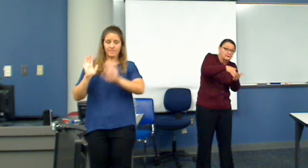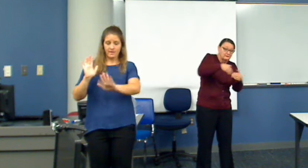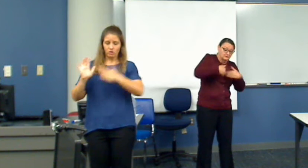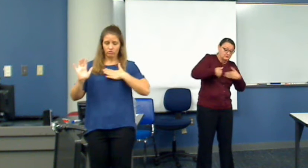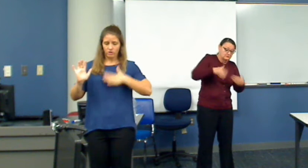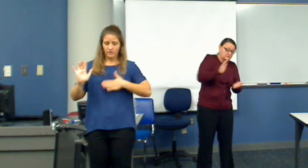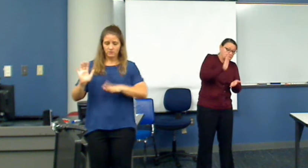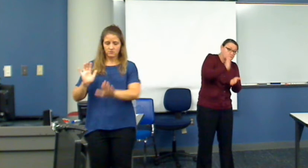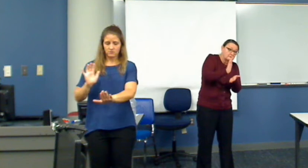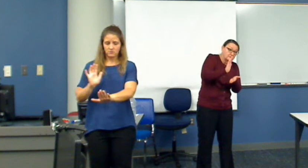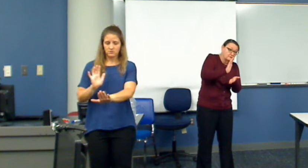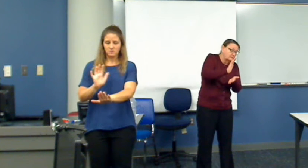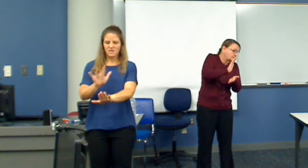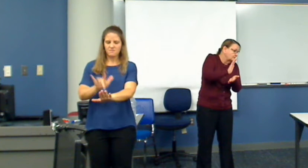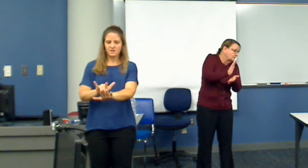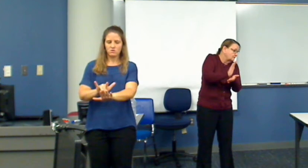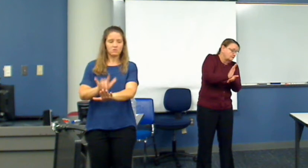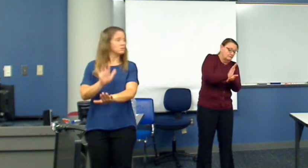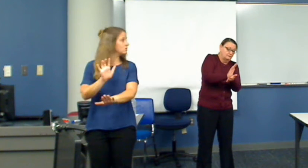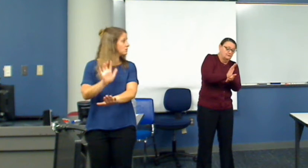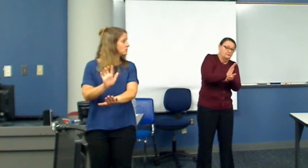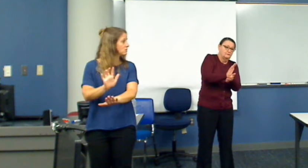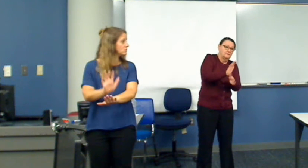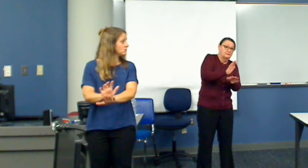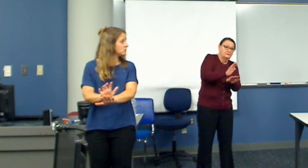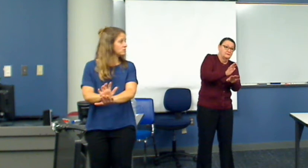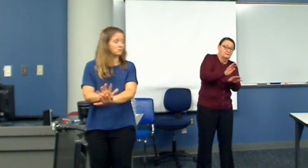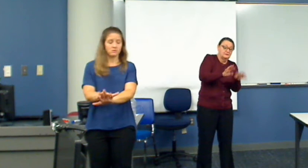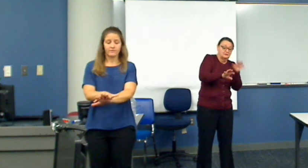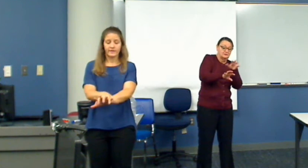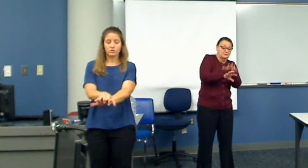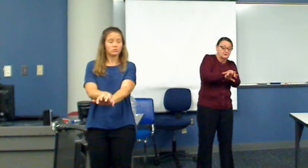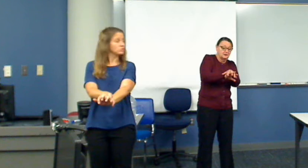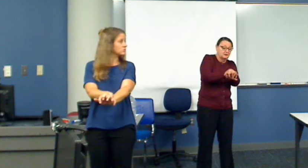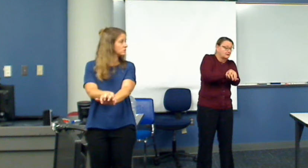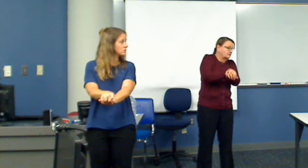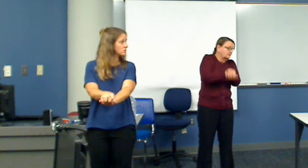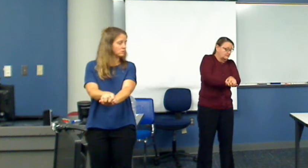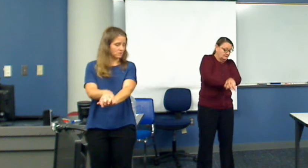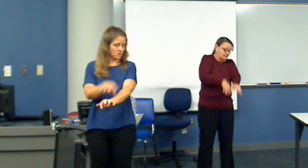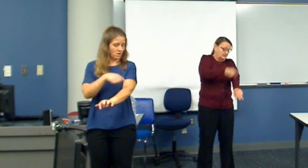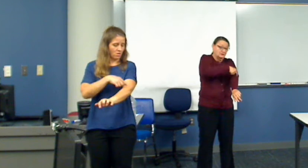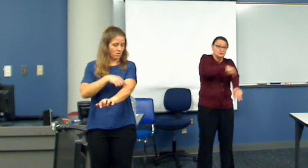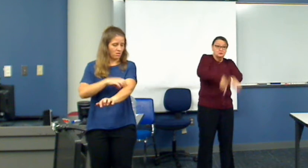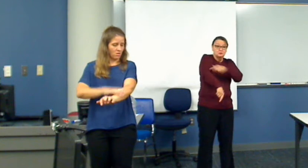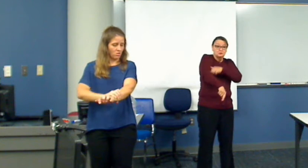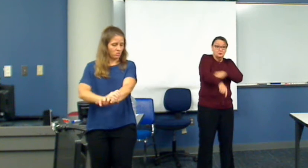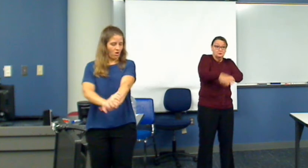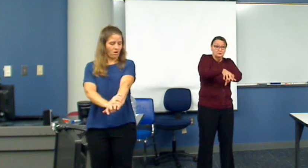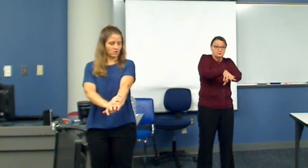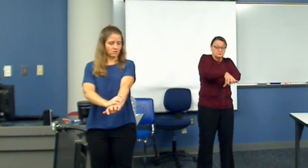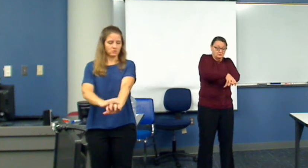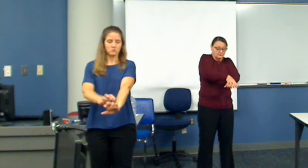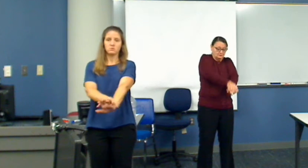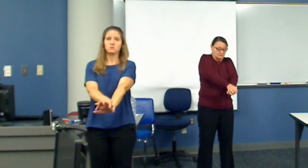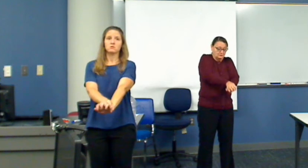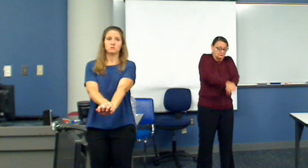Okay. You're going to lock your fingers, lock your arms, and get your shoulders above your